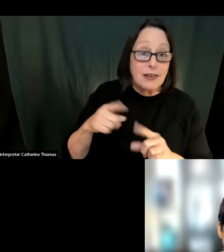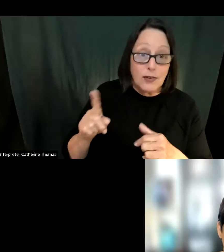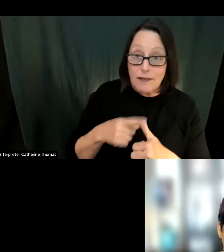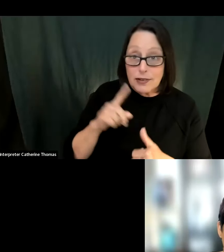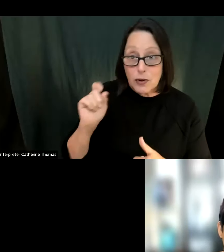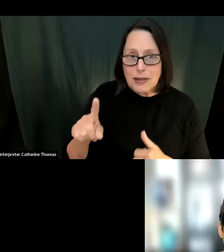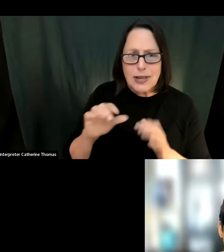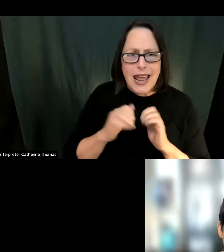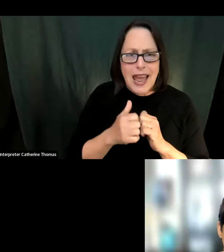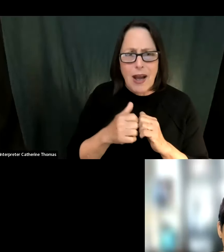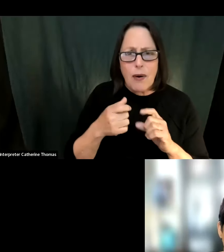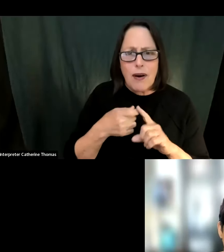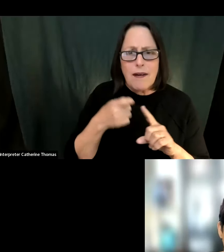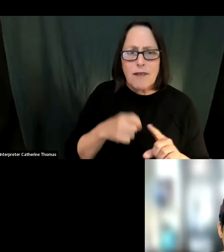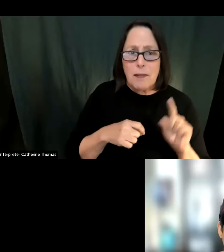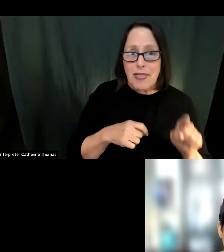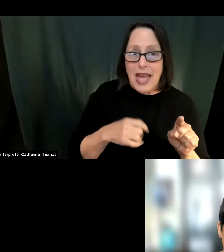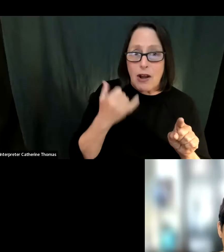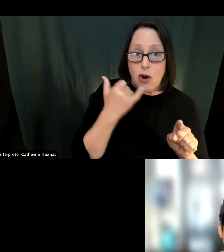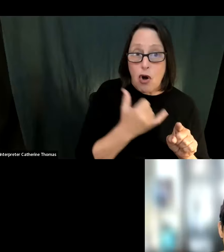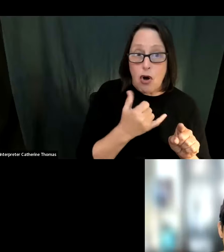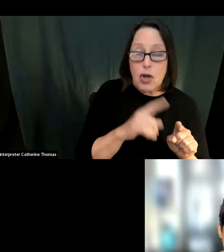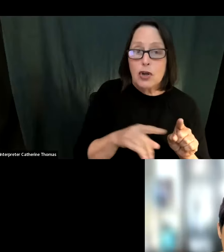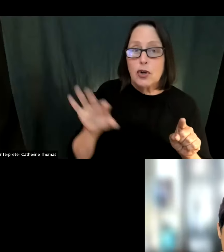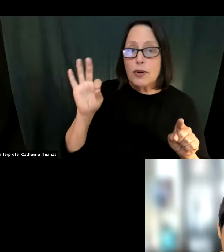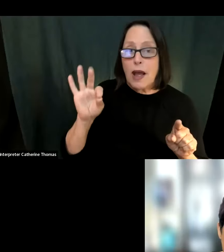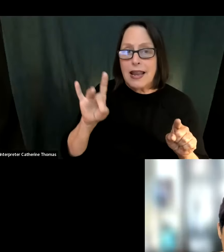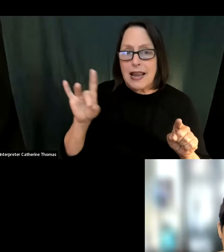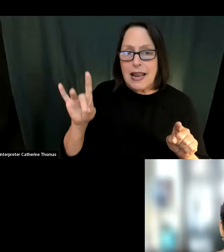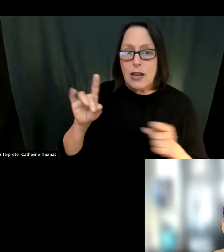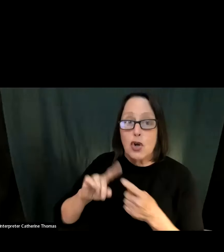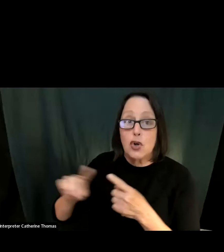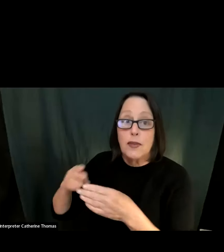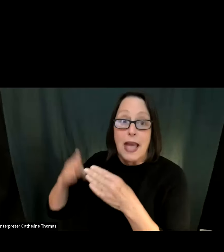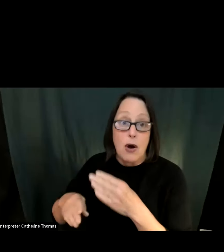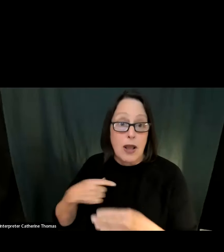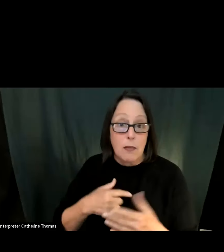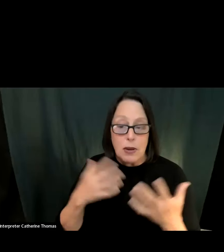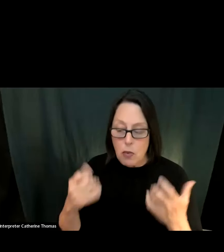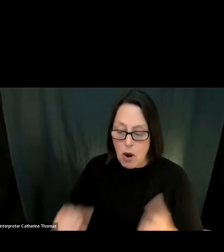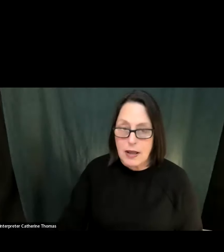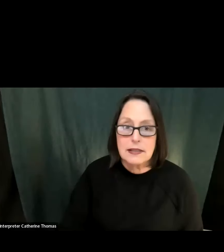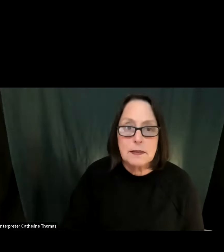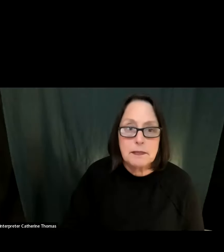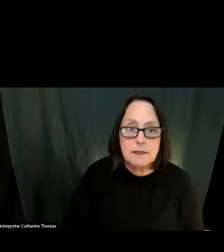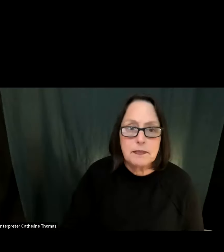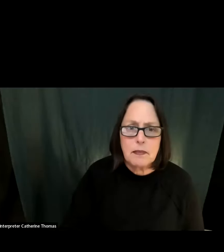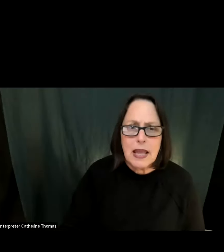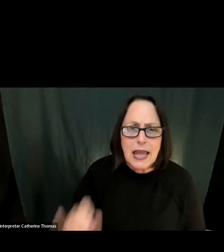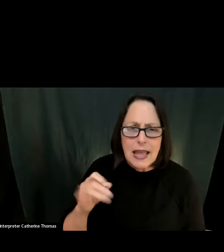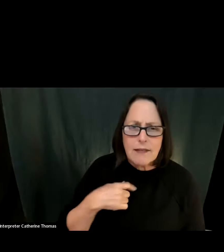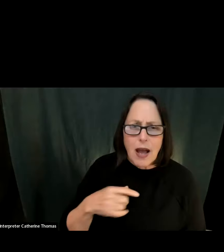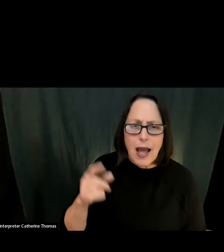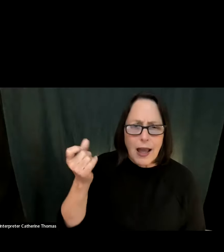how we get from that call to 988 to the outcome we desire. If I'm taking what I'm hearing, it sounds